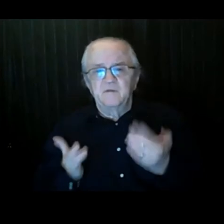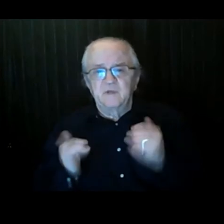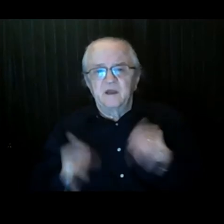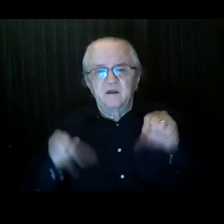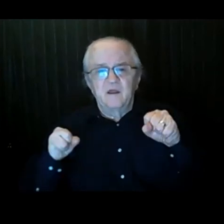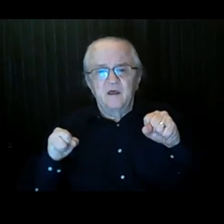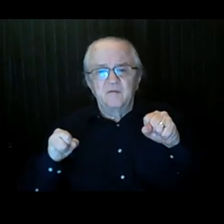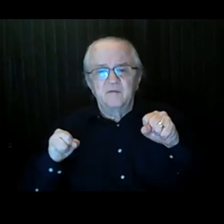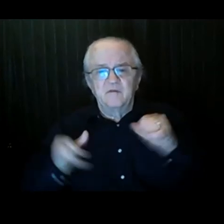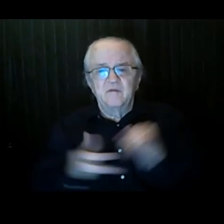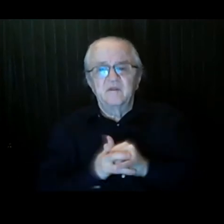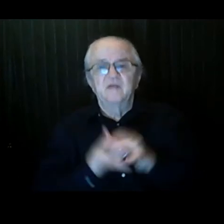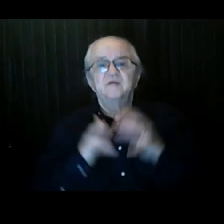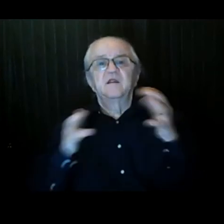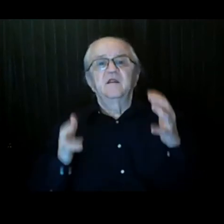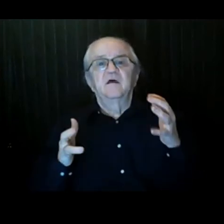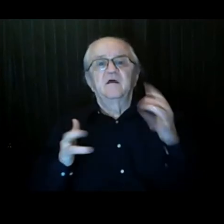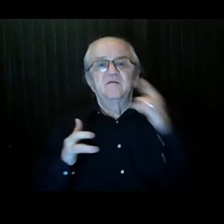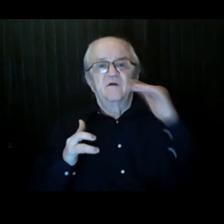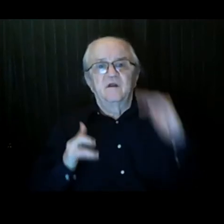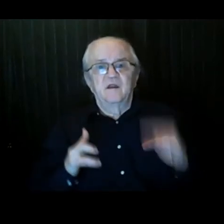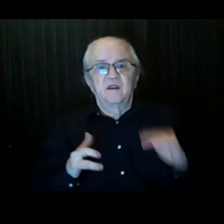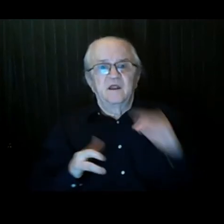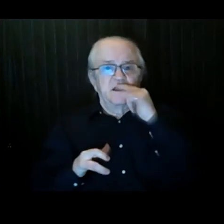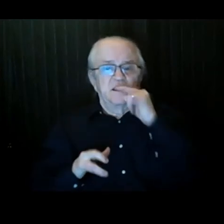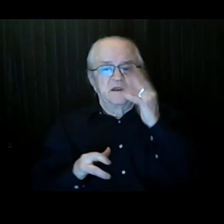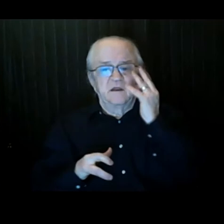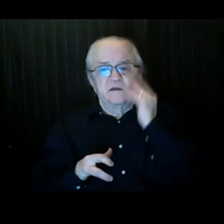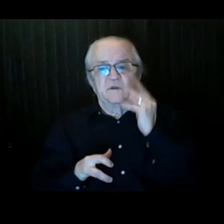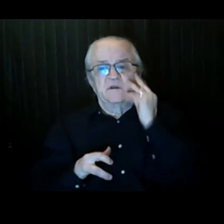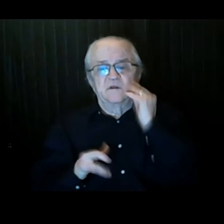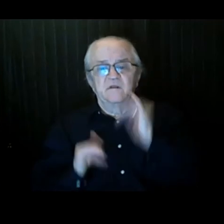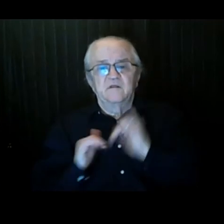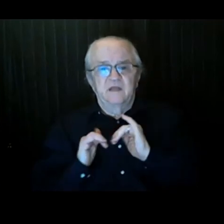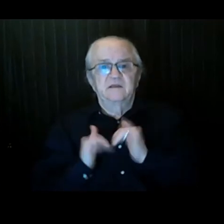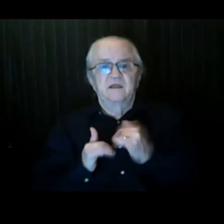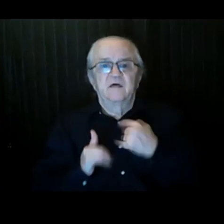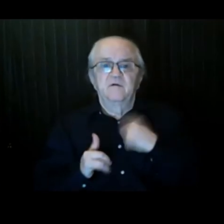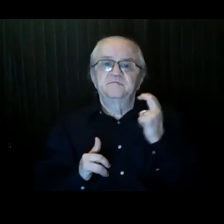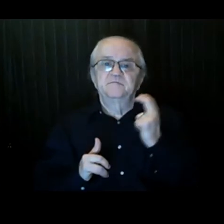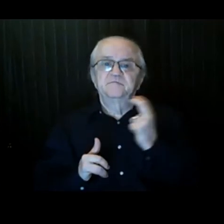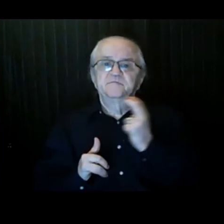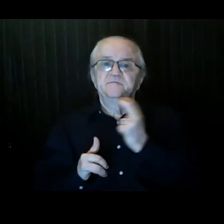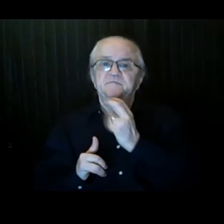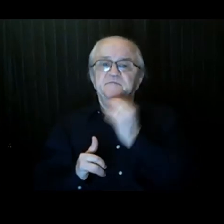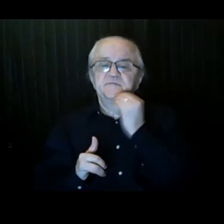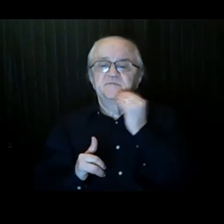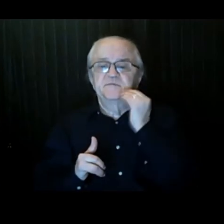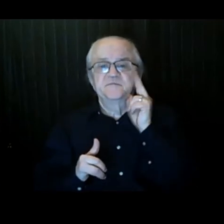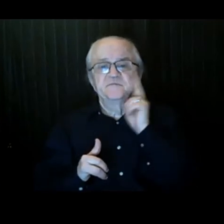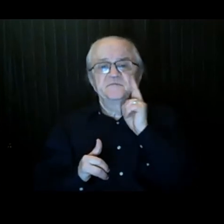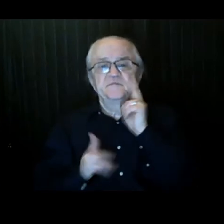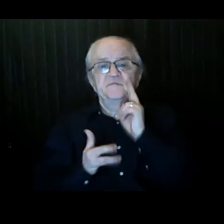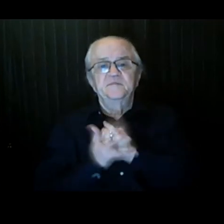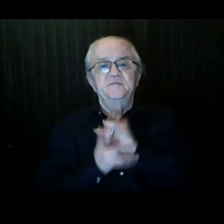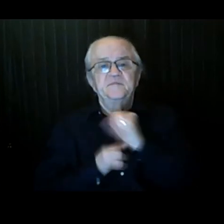That's a lot for a little kid to be going through. But that's how I went home to Houston that year. When I got